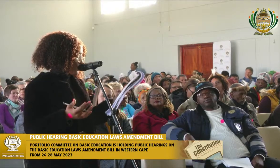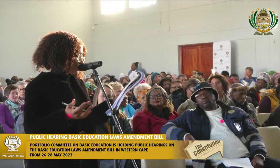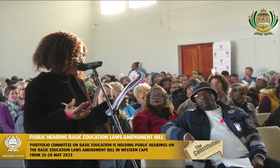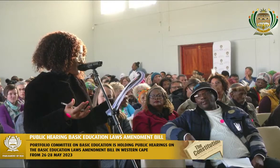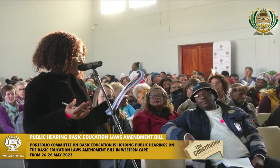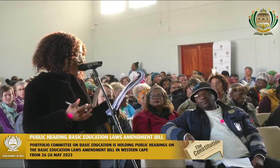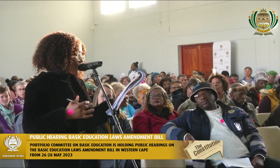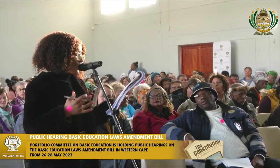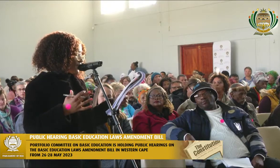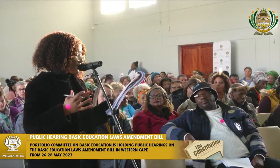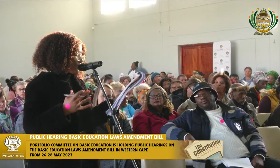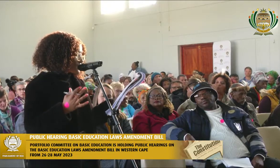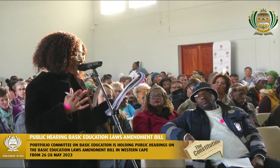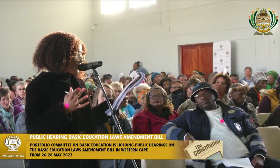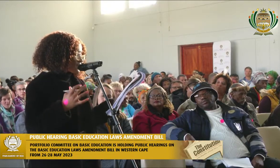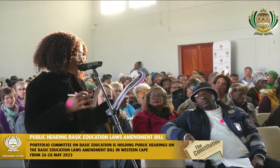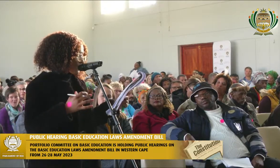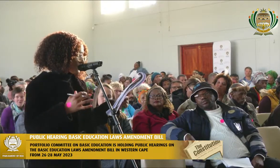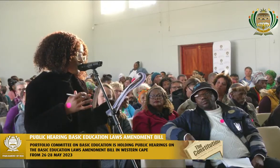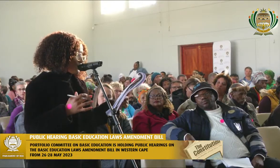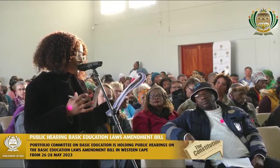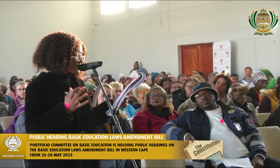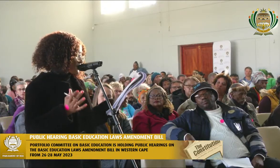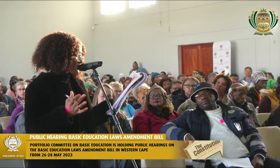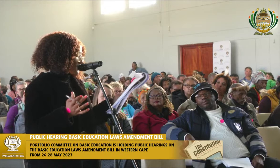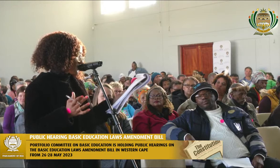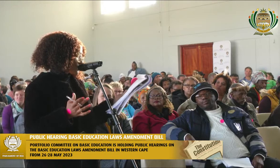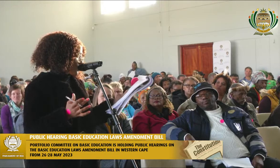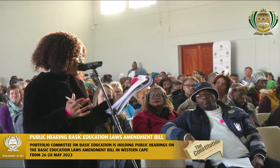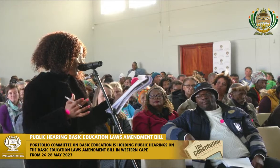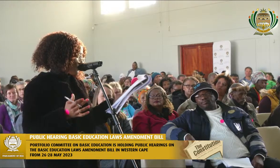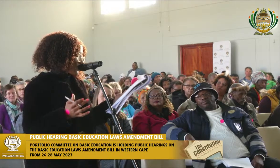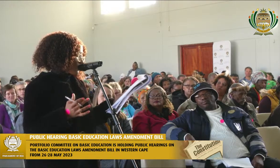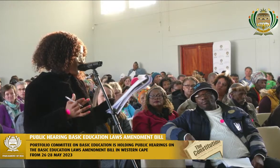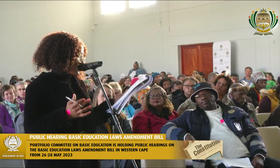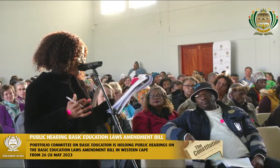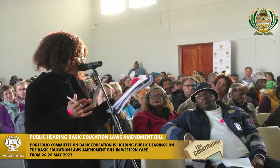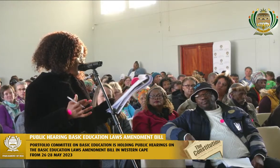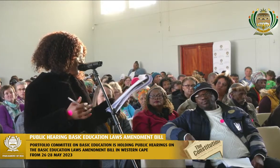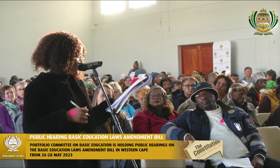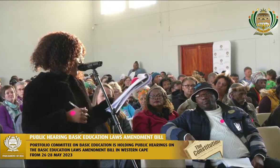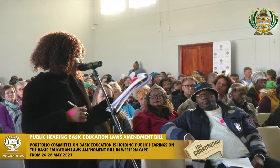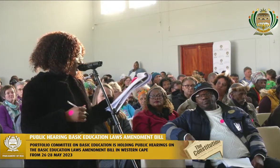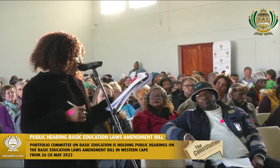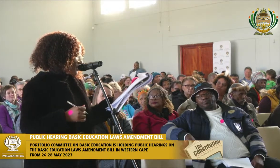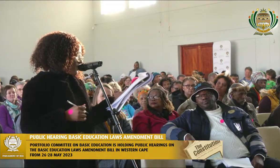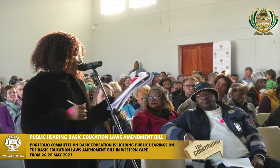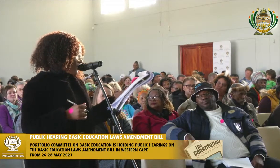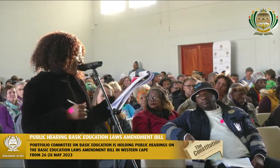poor of the poorest, we say we support the bill because that's something that we cannot afford.